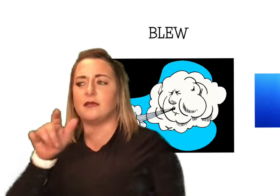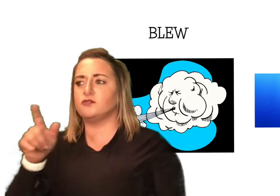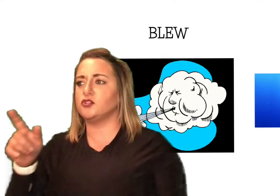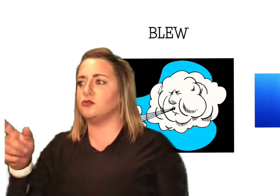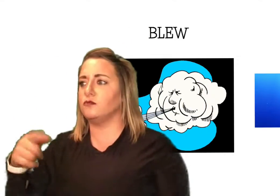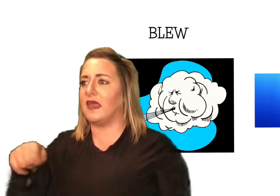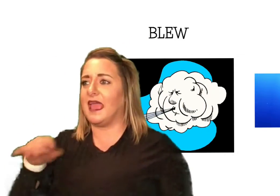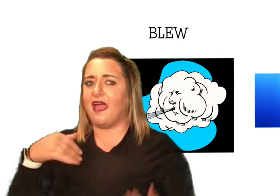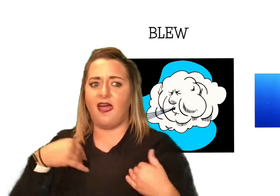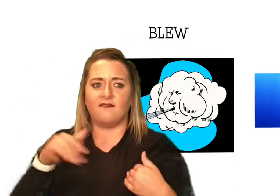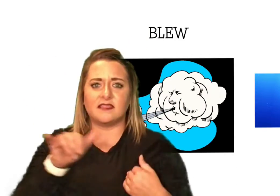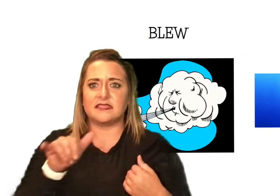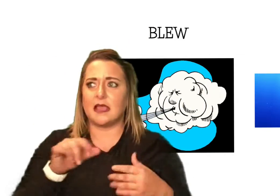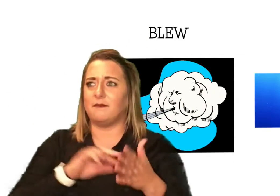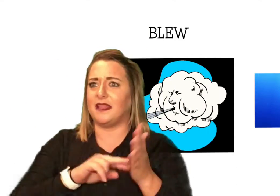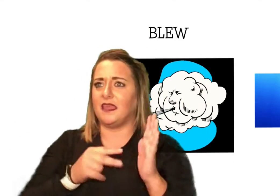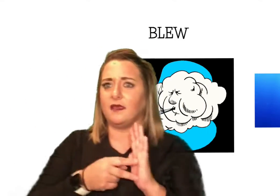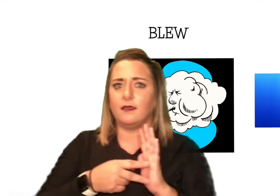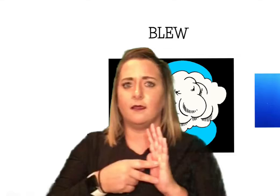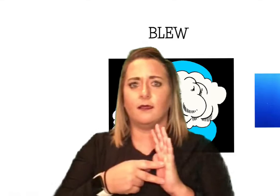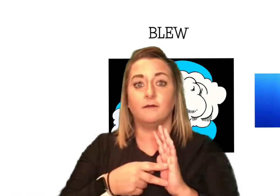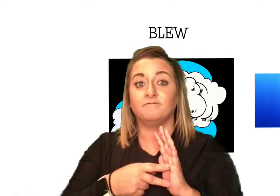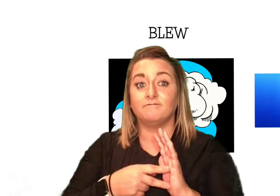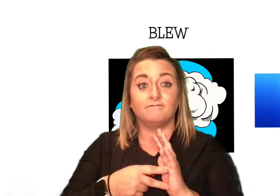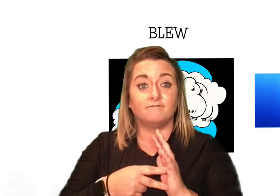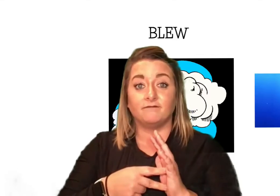the same. Do they have the same meaning?